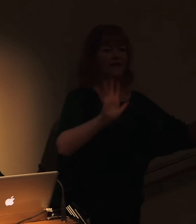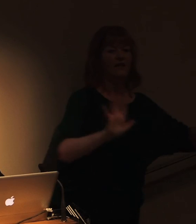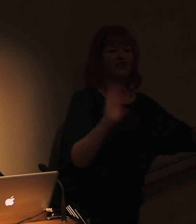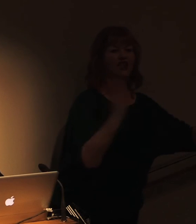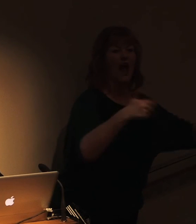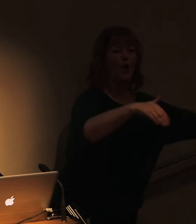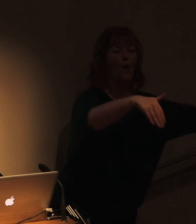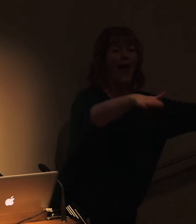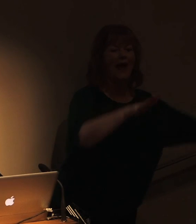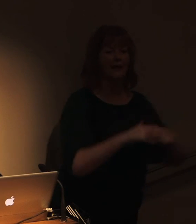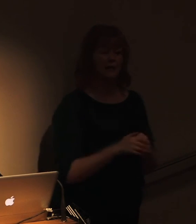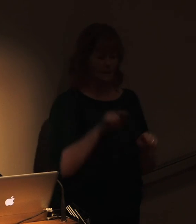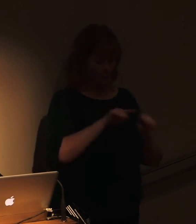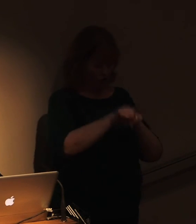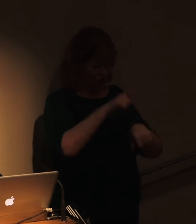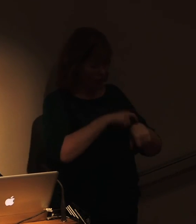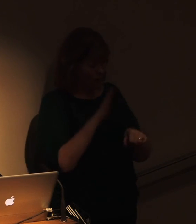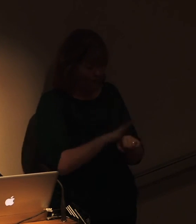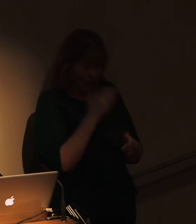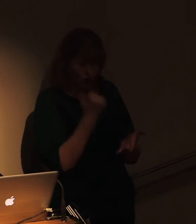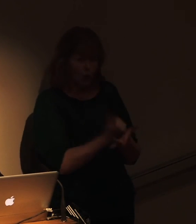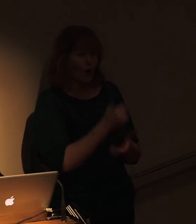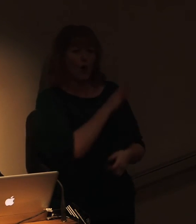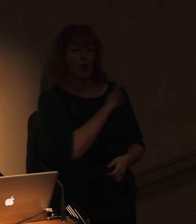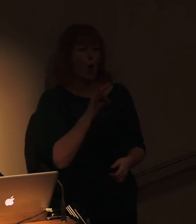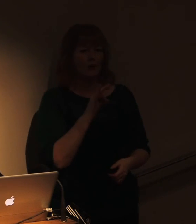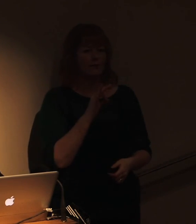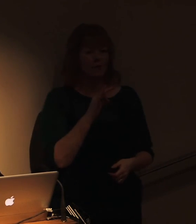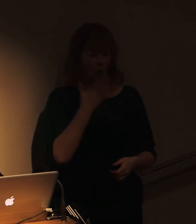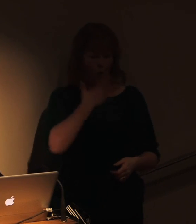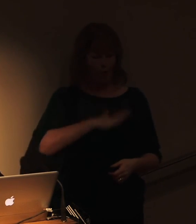of the time it's more about making sure that we're in a situation where we're not putting ourselves in danger.